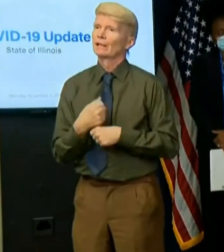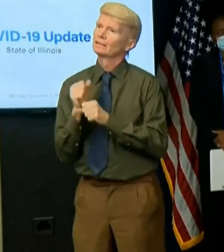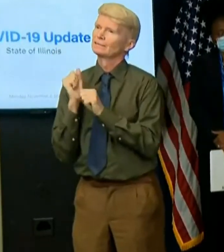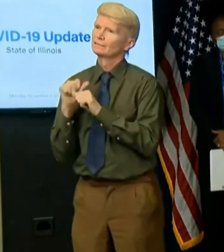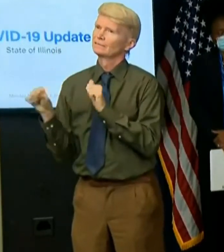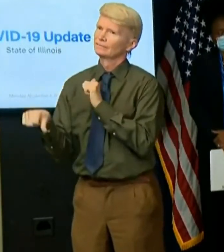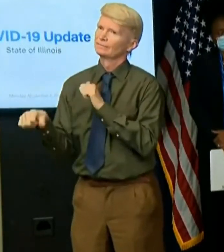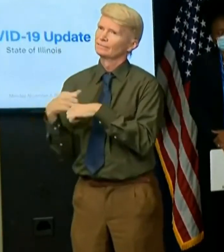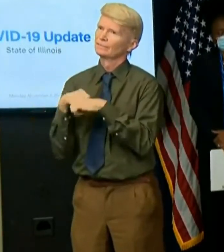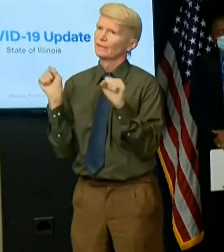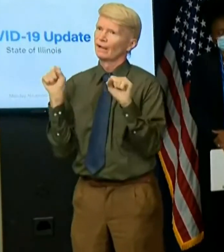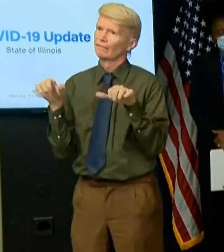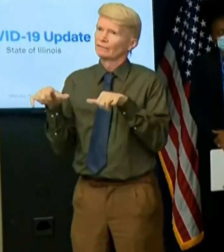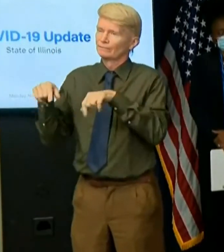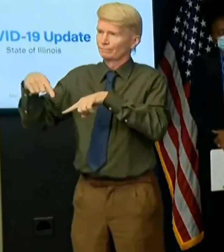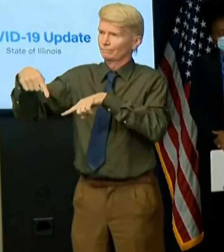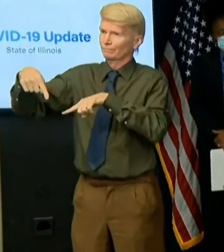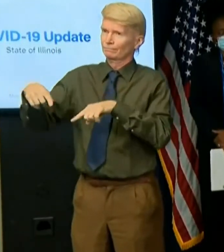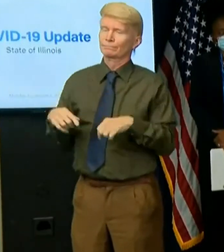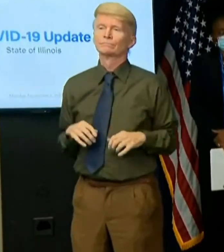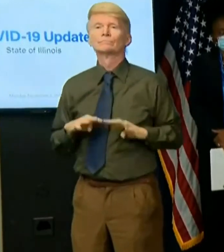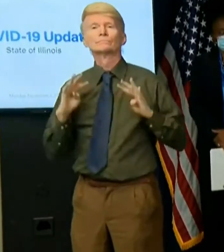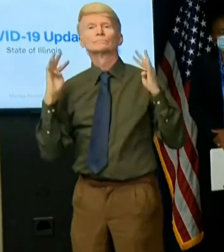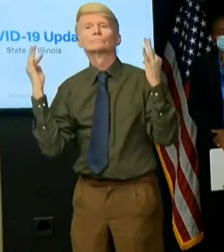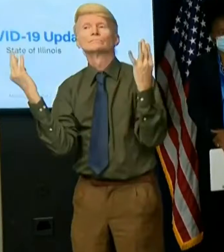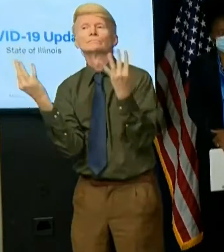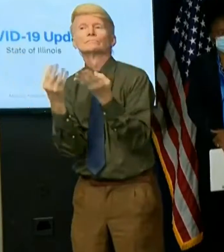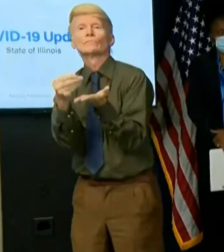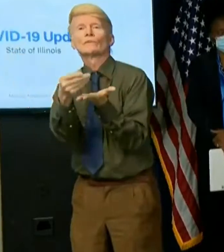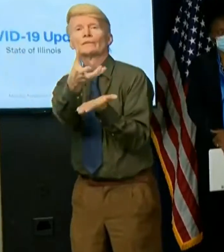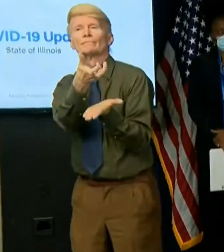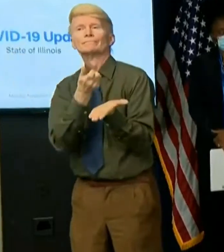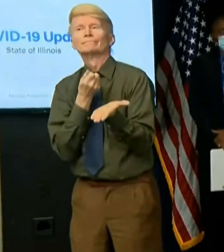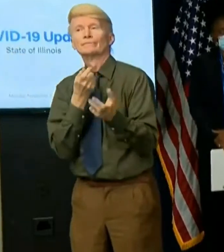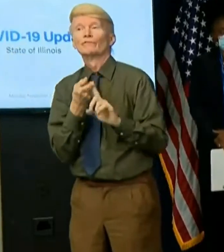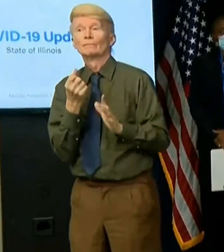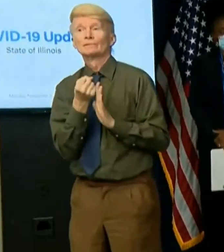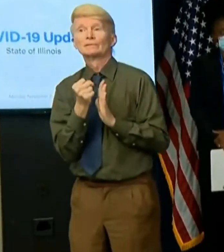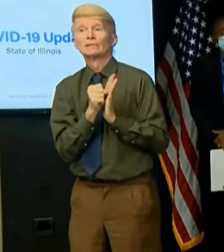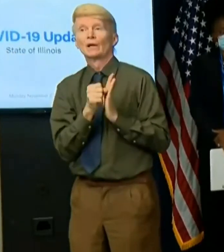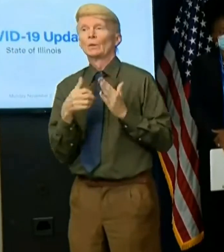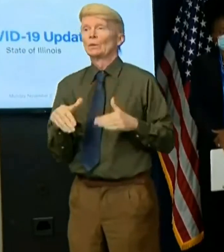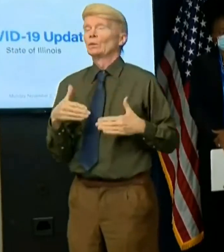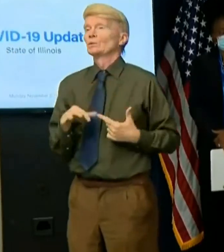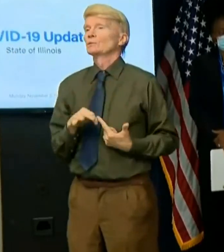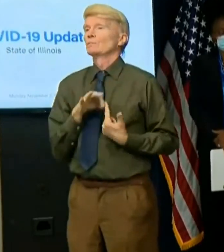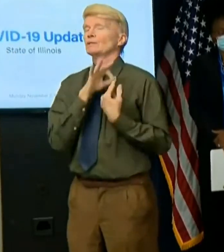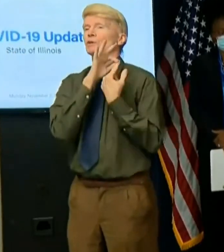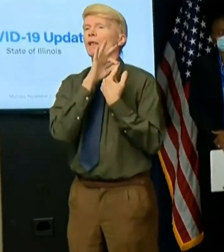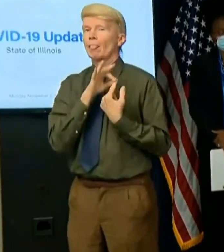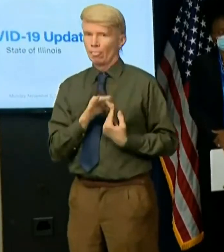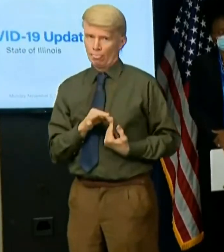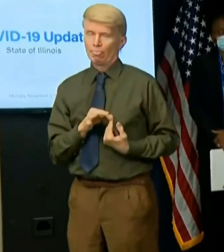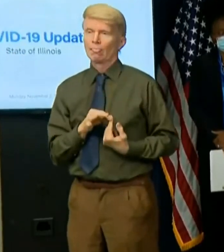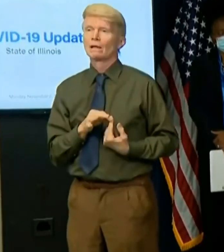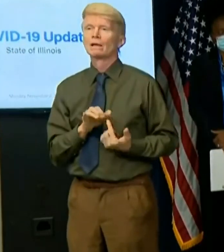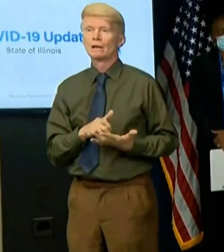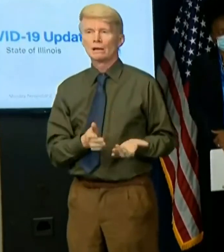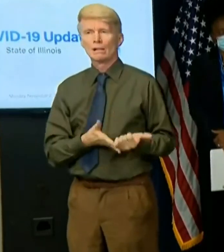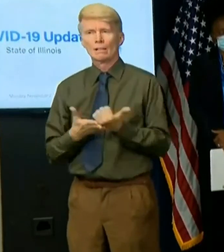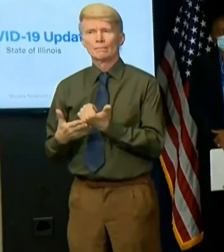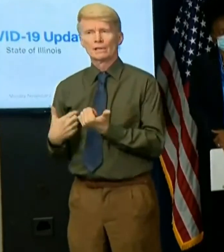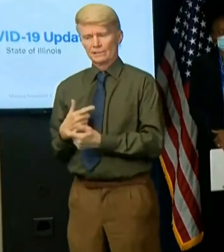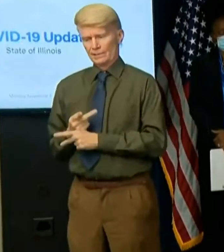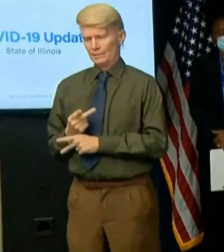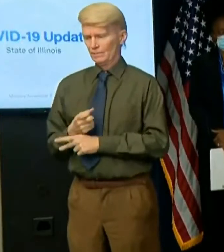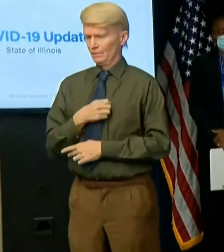safe. The big grant that was provided by the state was essential for us. It allowed us to keep our